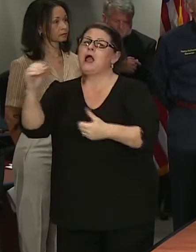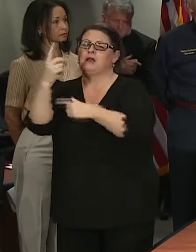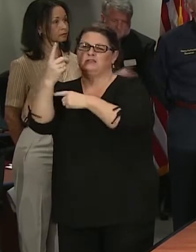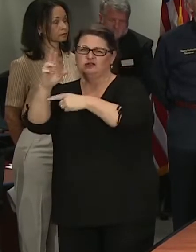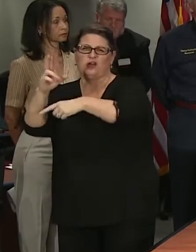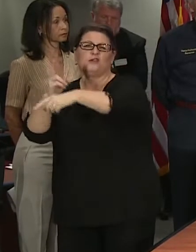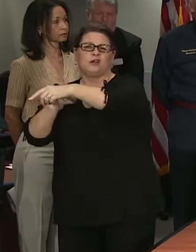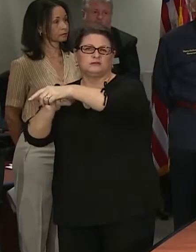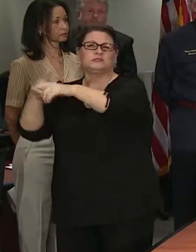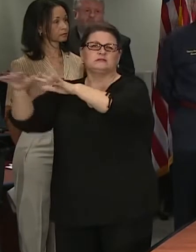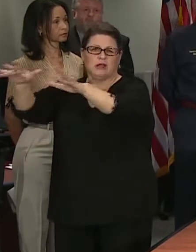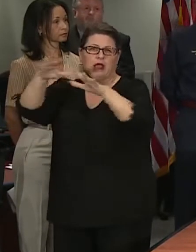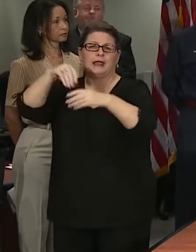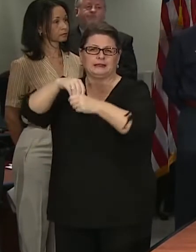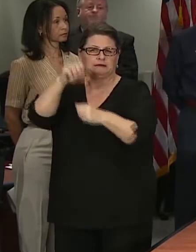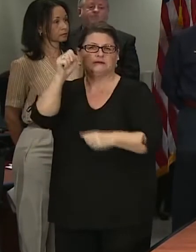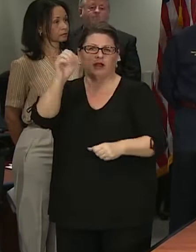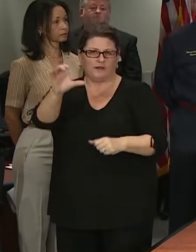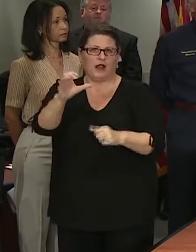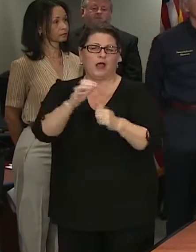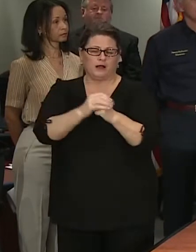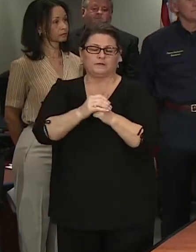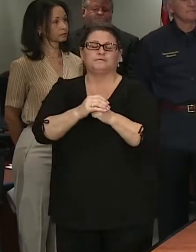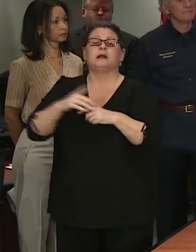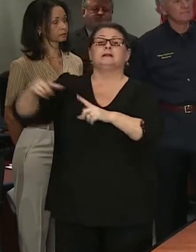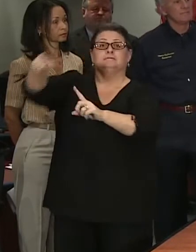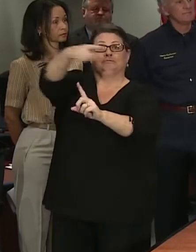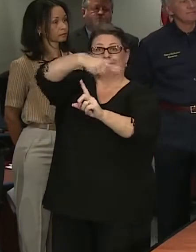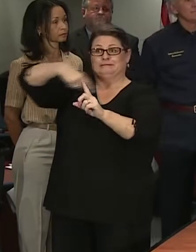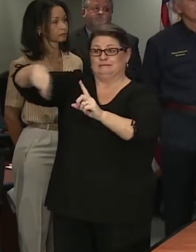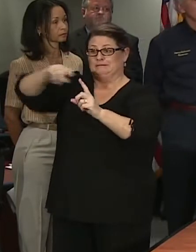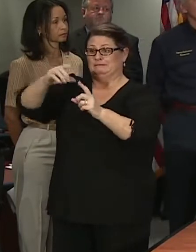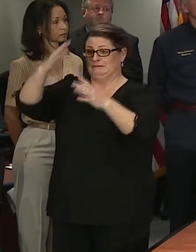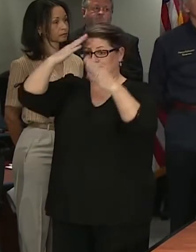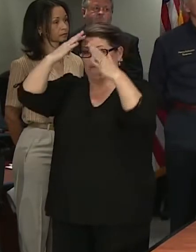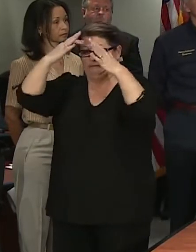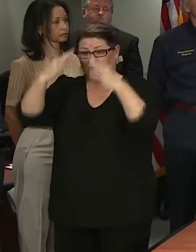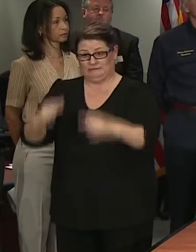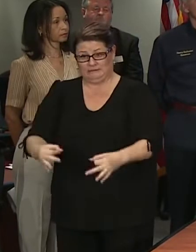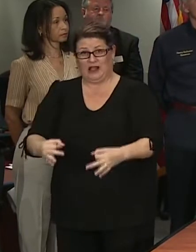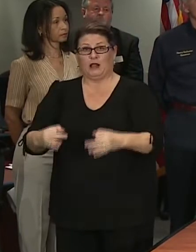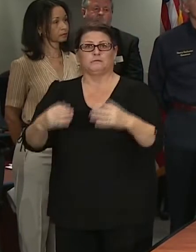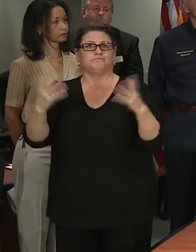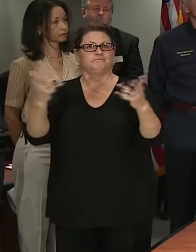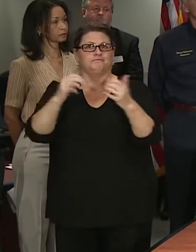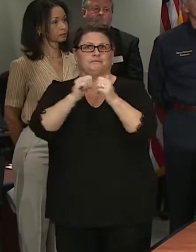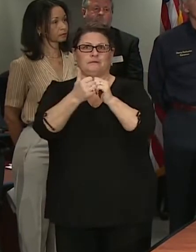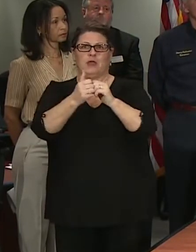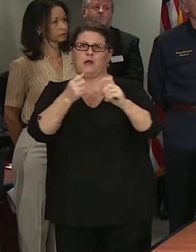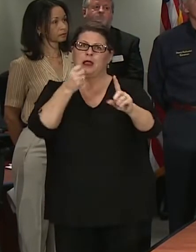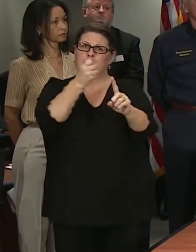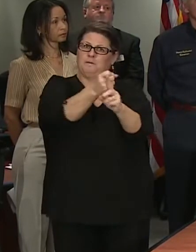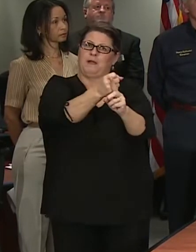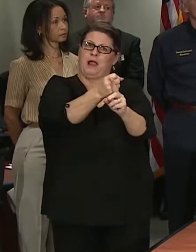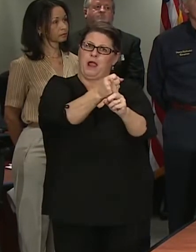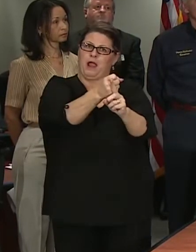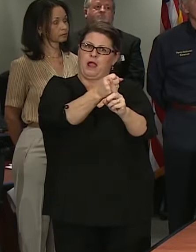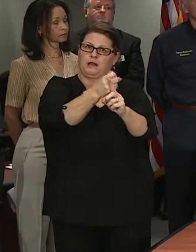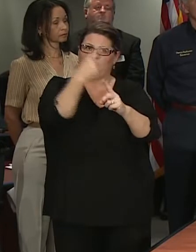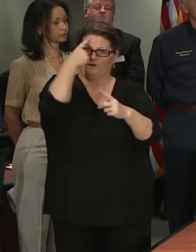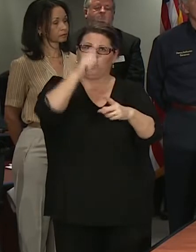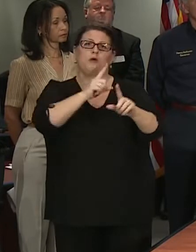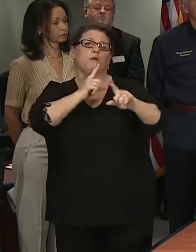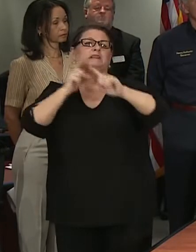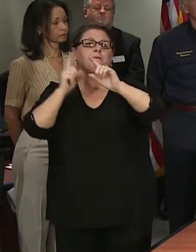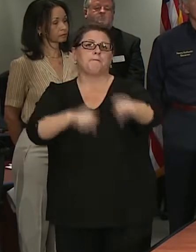professionals here in the state of South Carolina to determine the possible impact that the current COVID-19 response